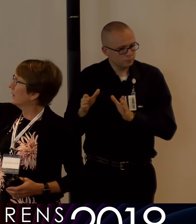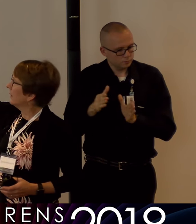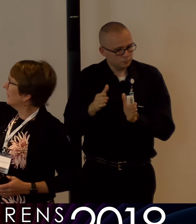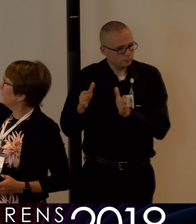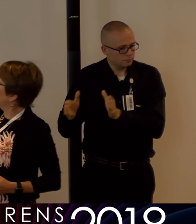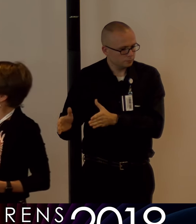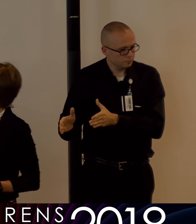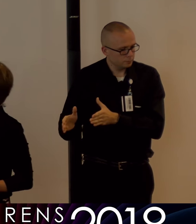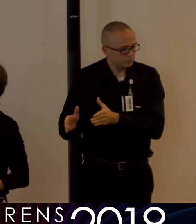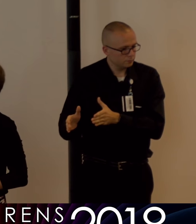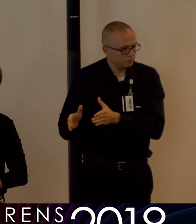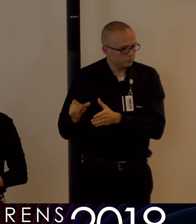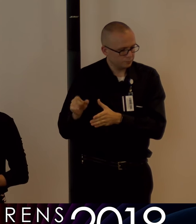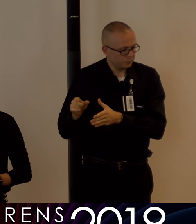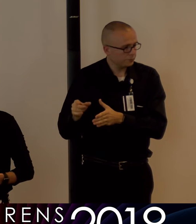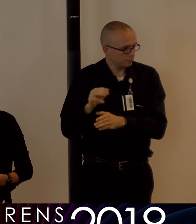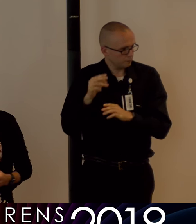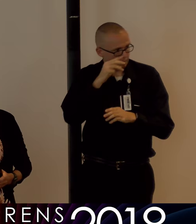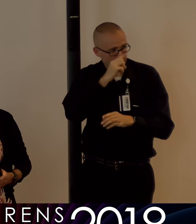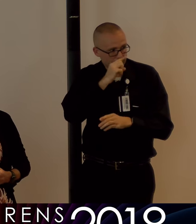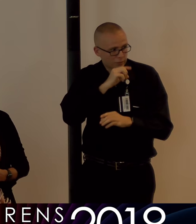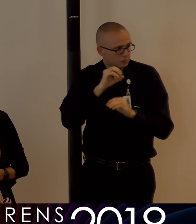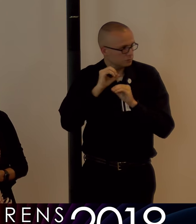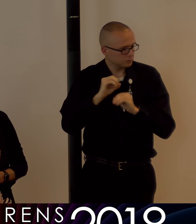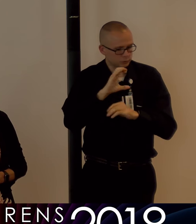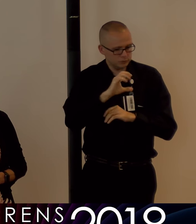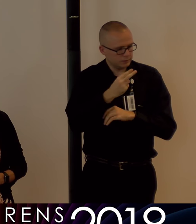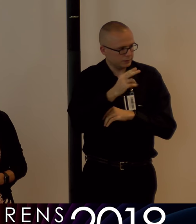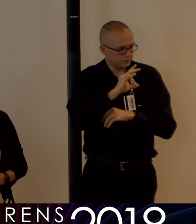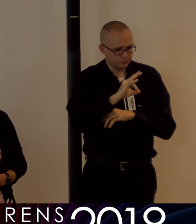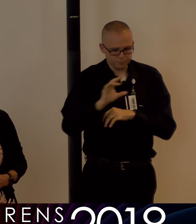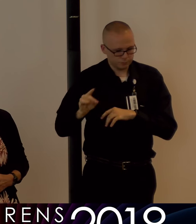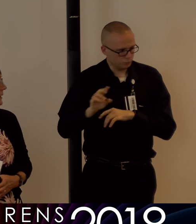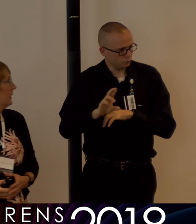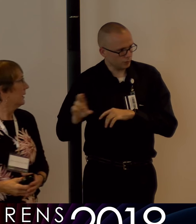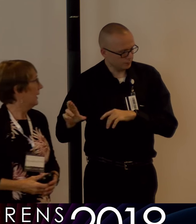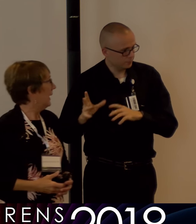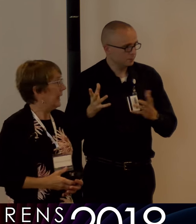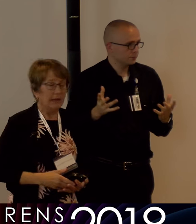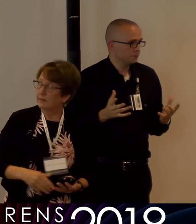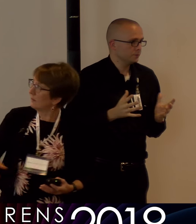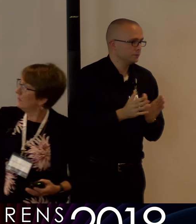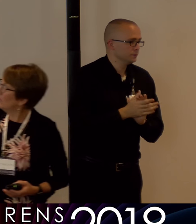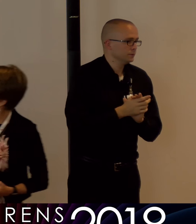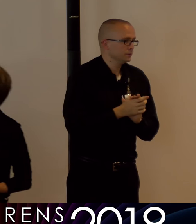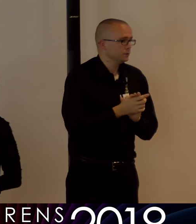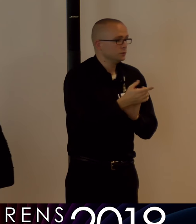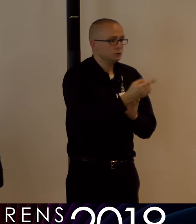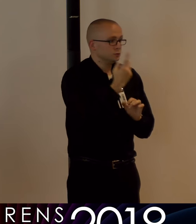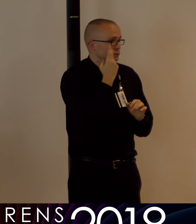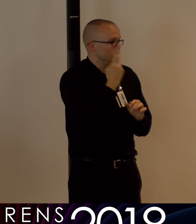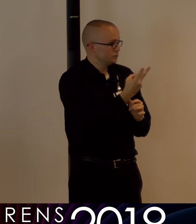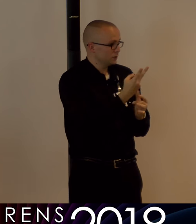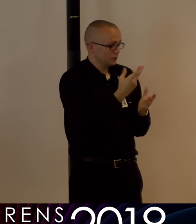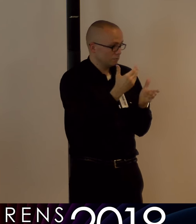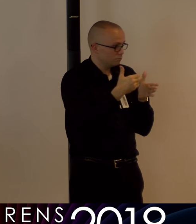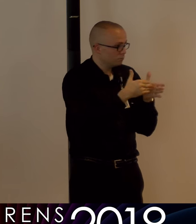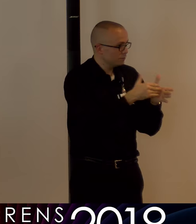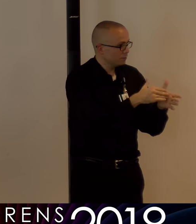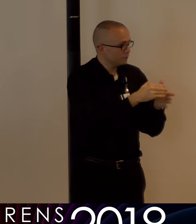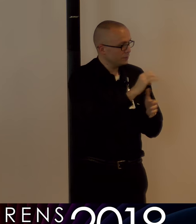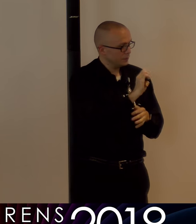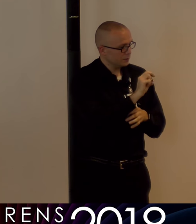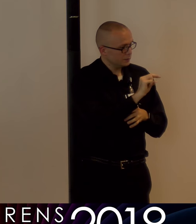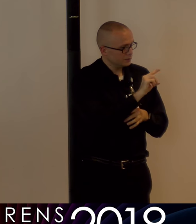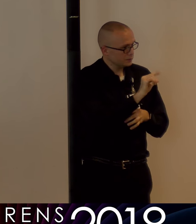the mouse where there's no CHD7 on the right. And you don't see much of that enzyme in the